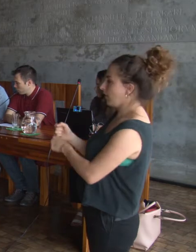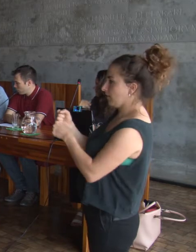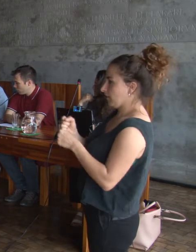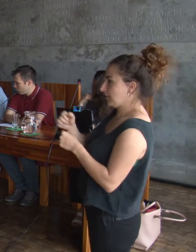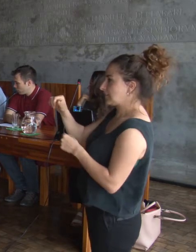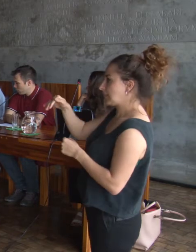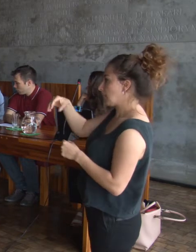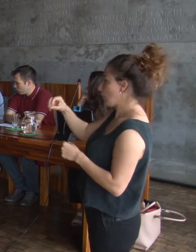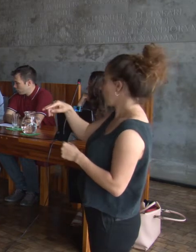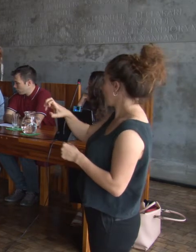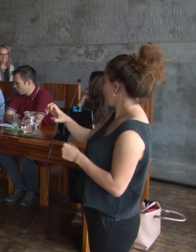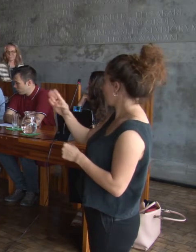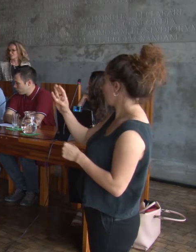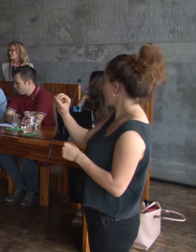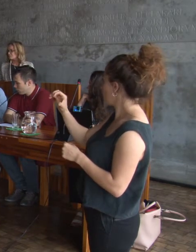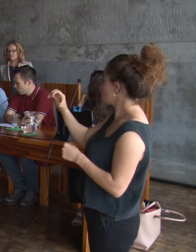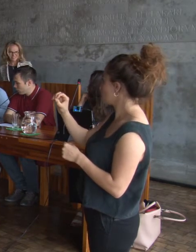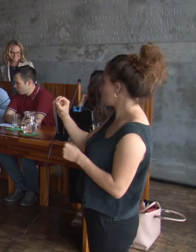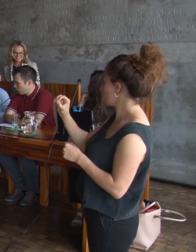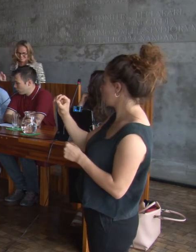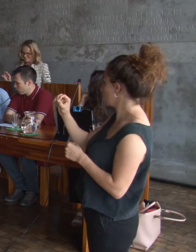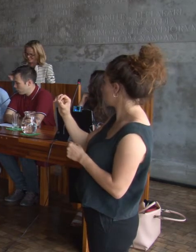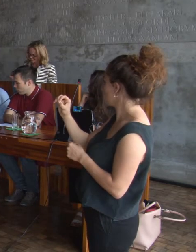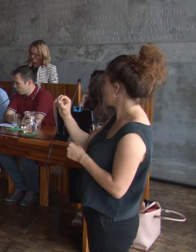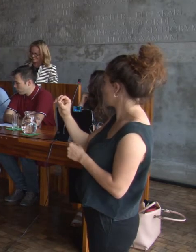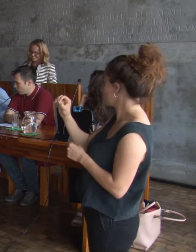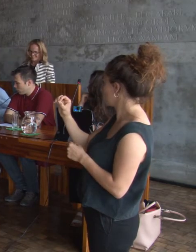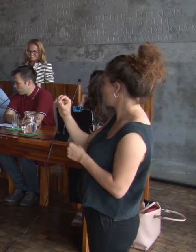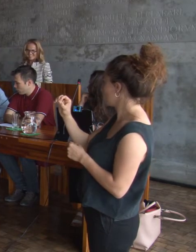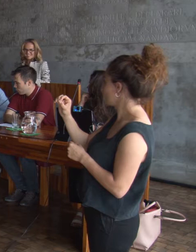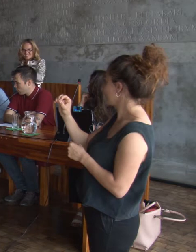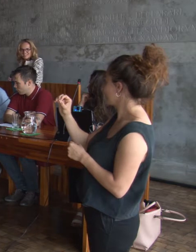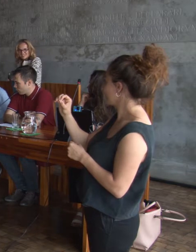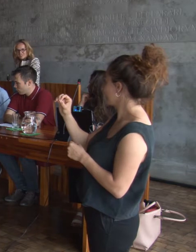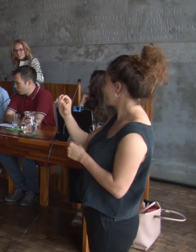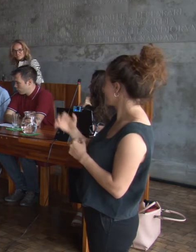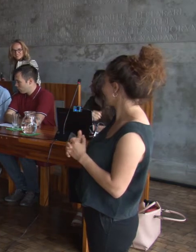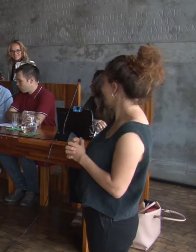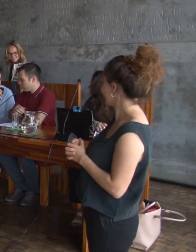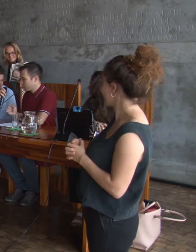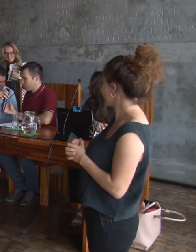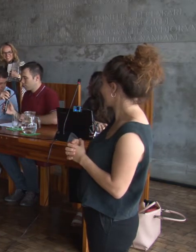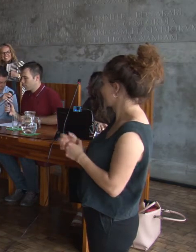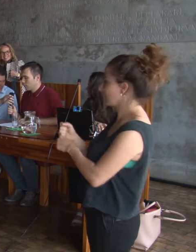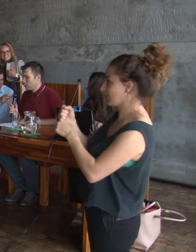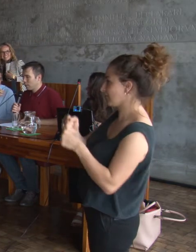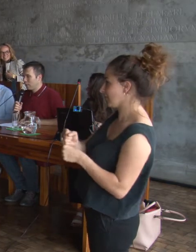Okay. I'm Simone Boso. Sorry. I'm so Simone Boso.